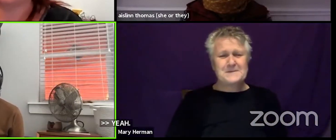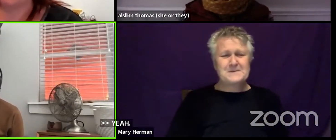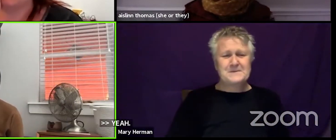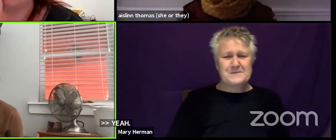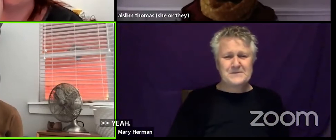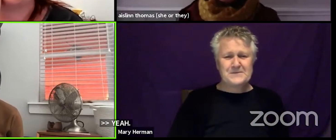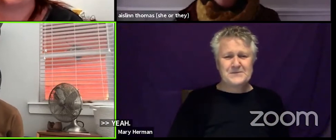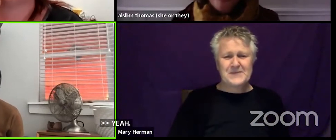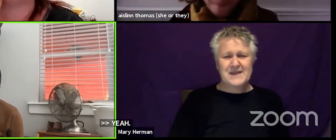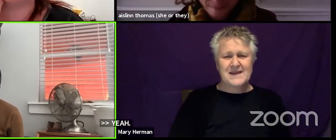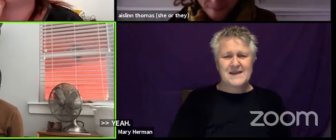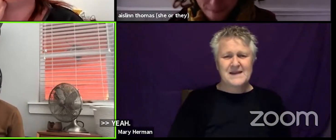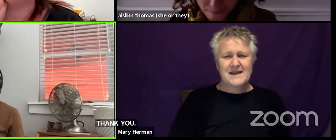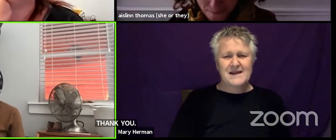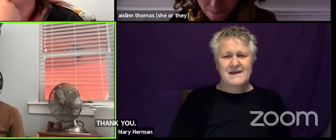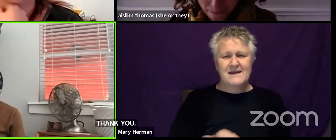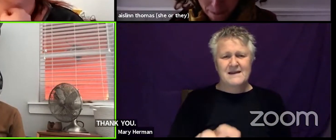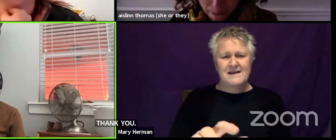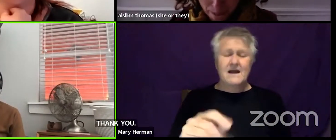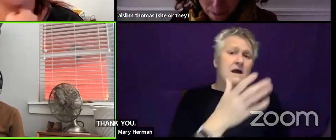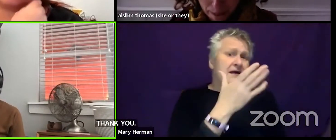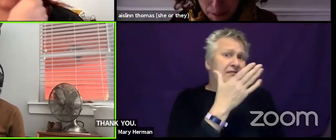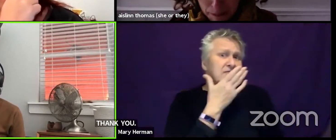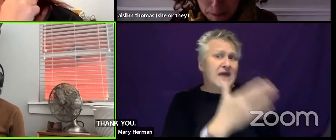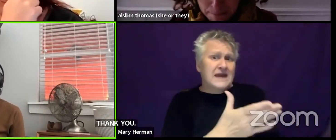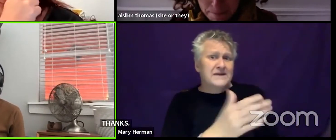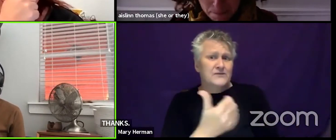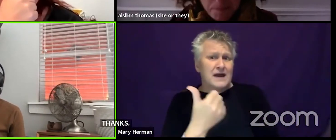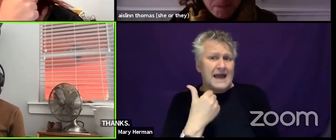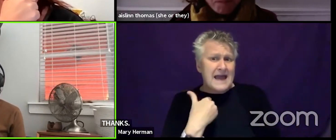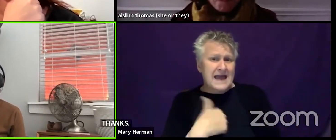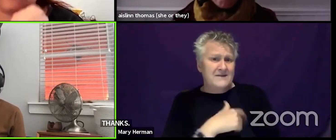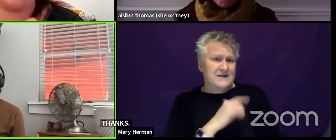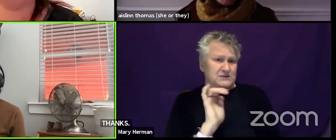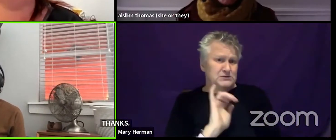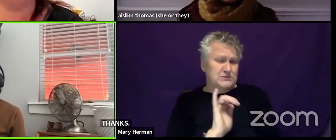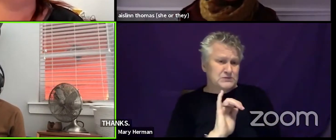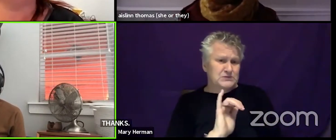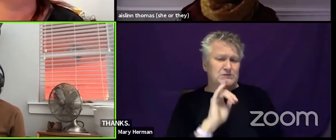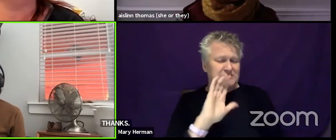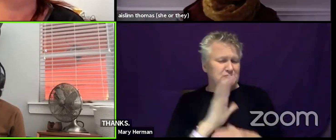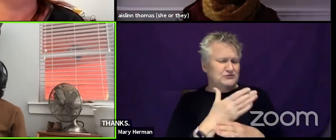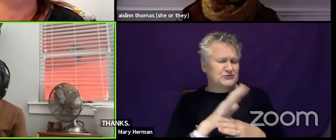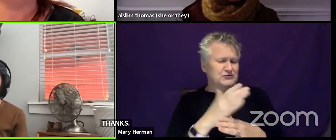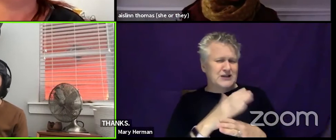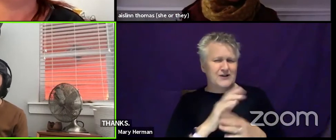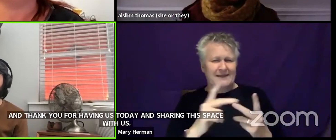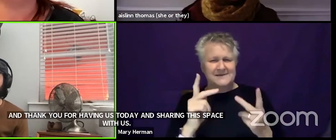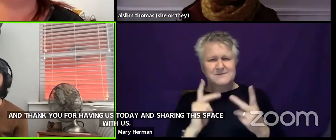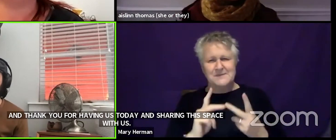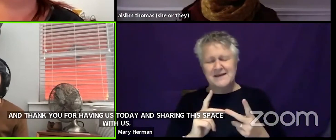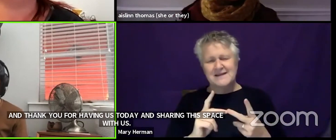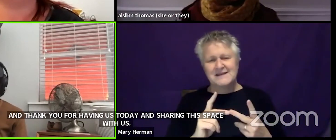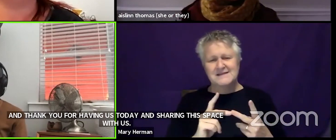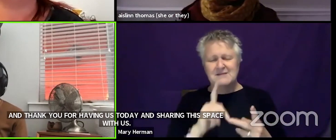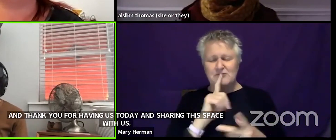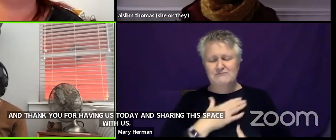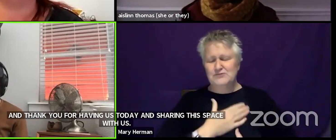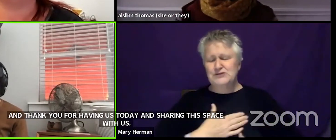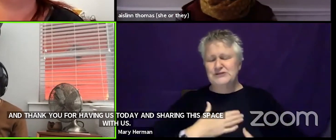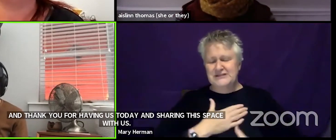And thank you for having us today and sharing this space with us. I really appreciate being part of this,